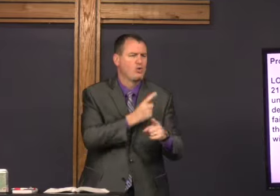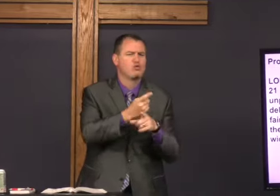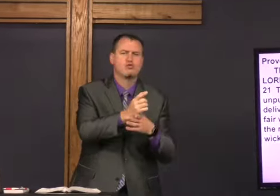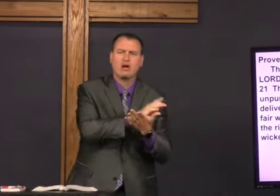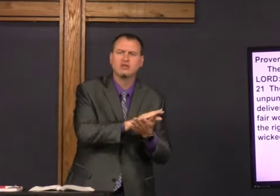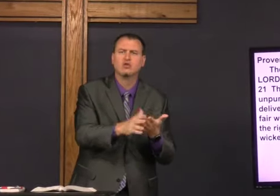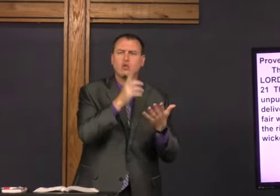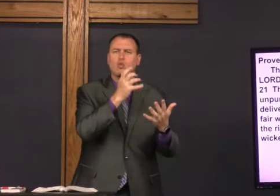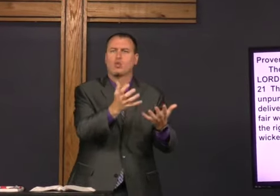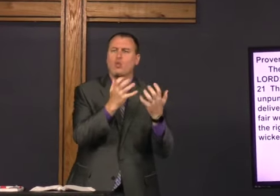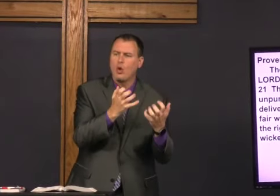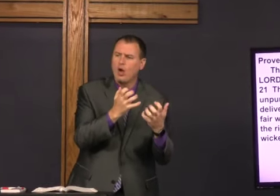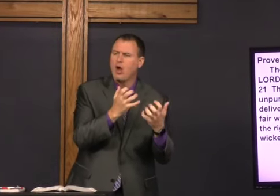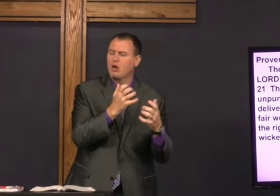for those who want to be right,